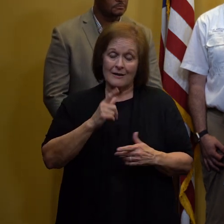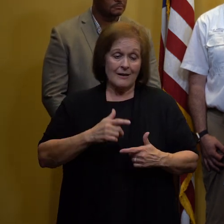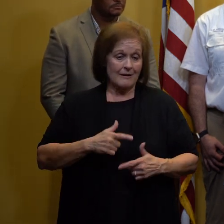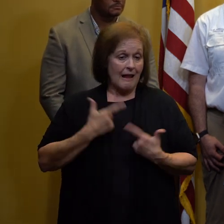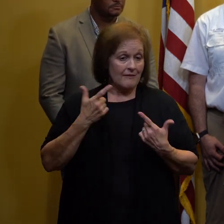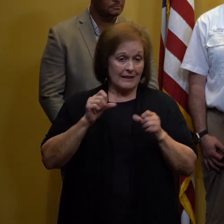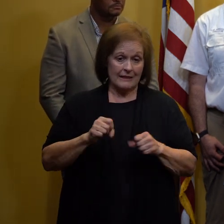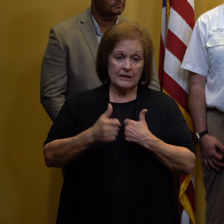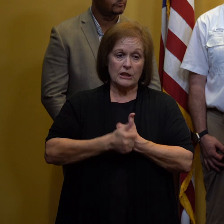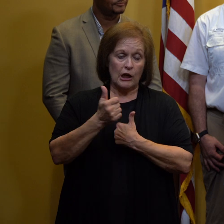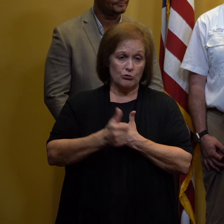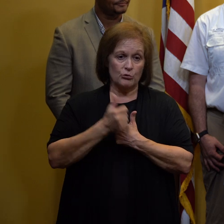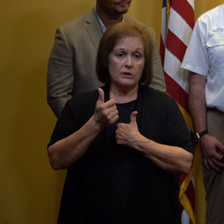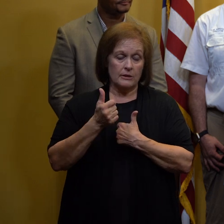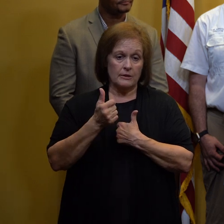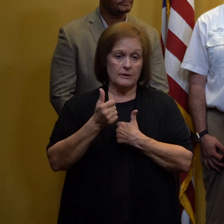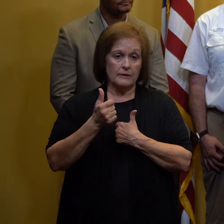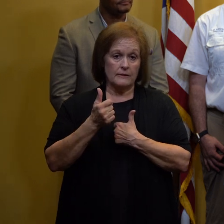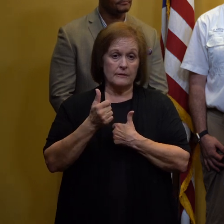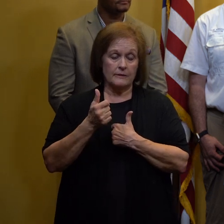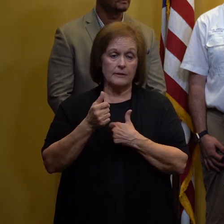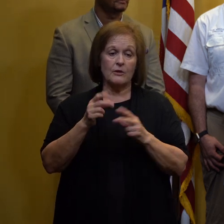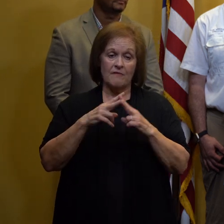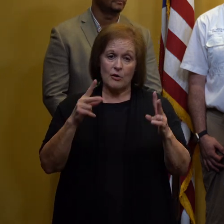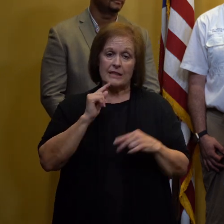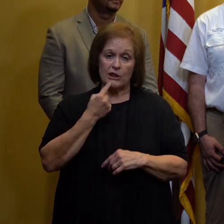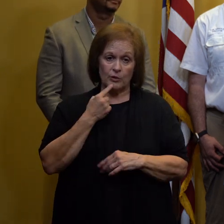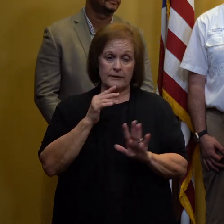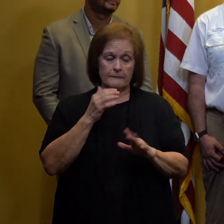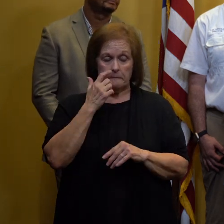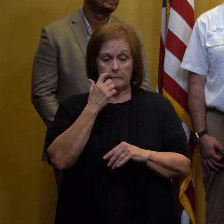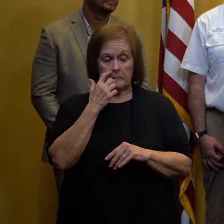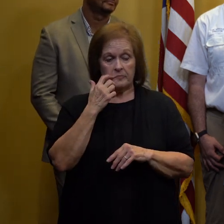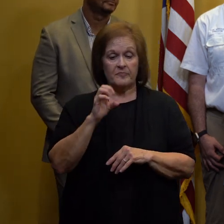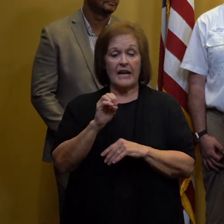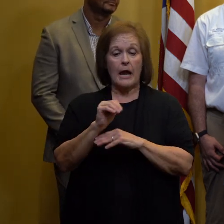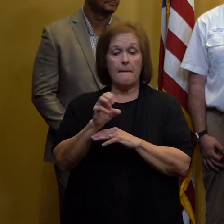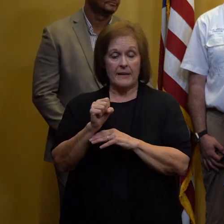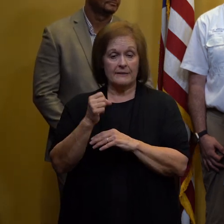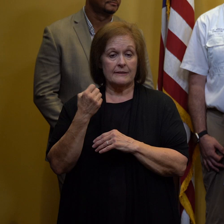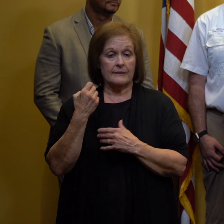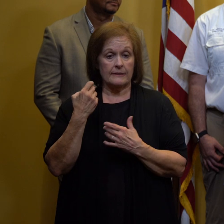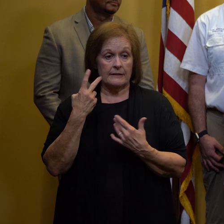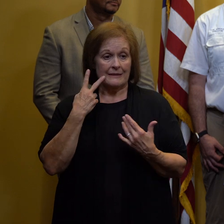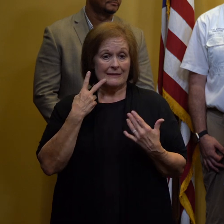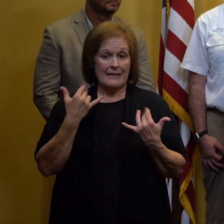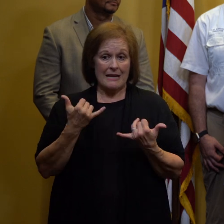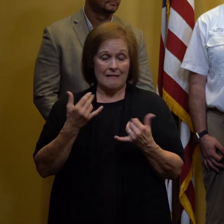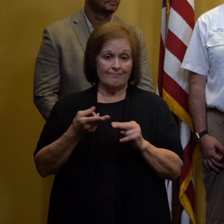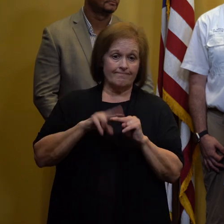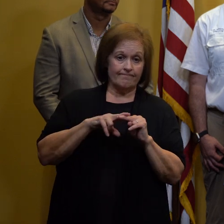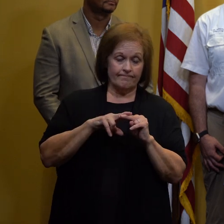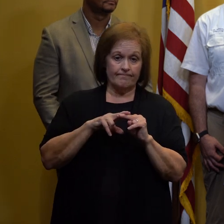life-threatening heat. Okay, so definitely take it seriously. EMS has seen a significant increase in the number of